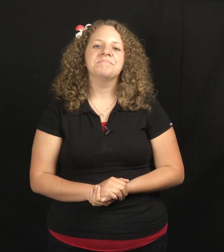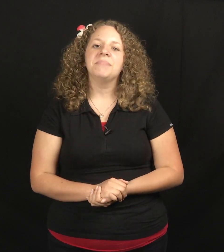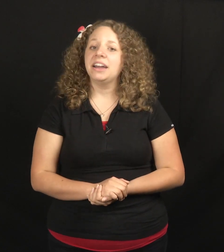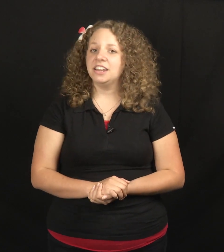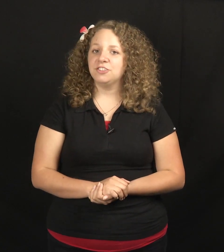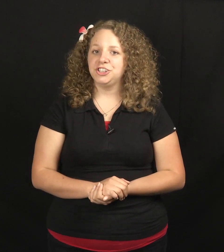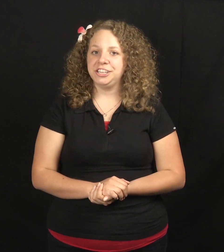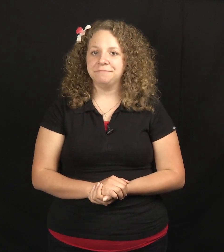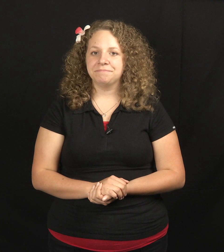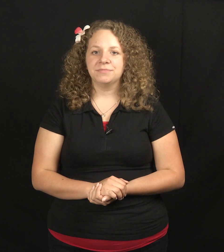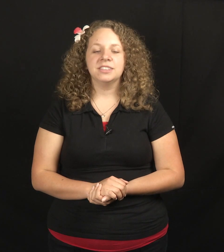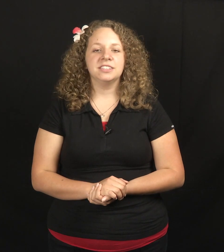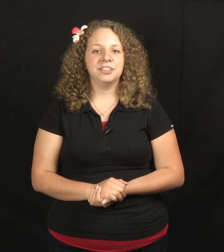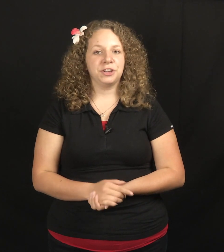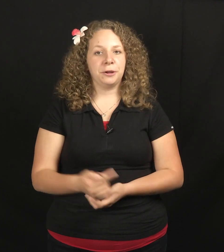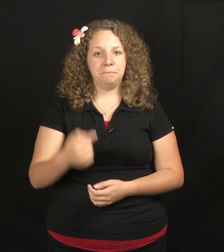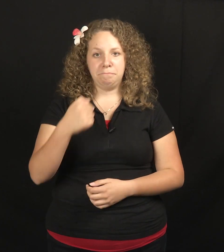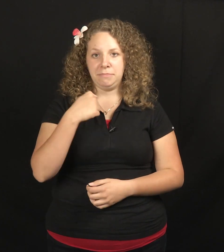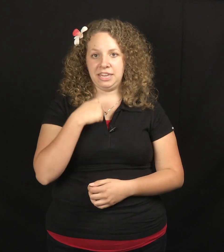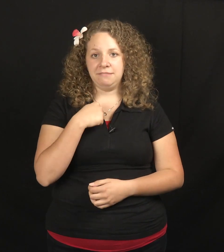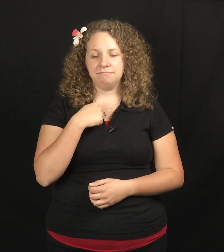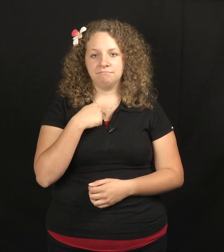I never cheat. The signs are me,